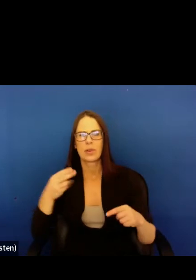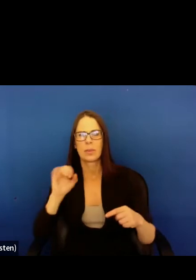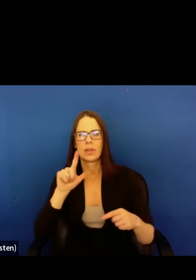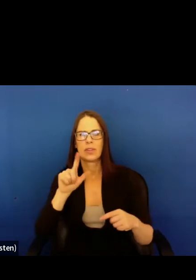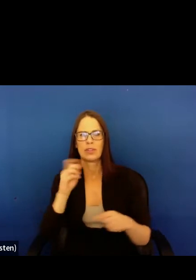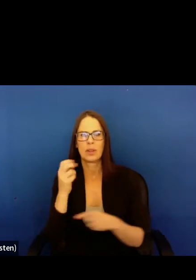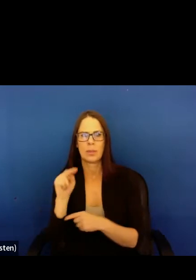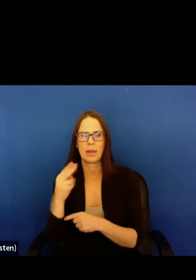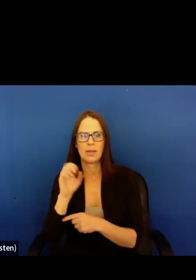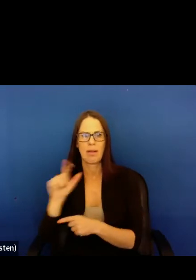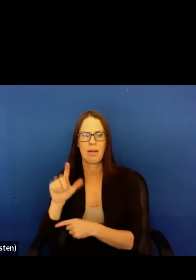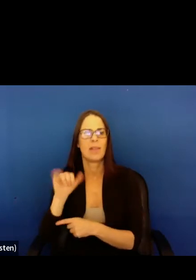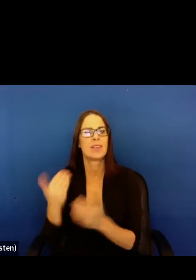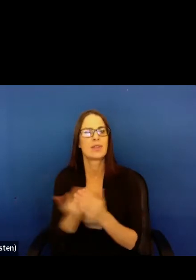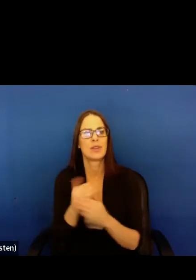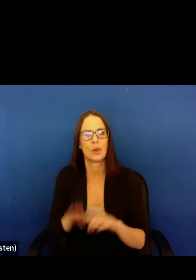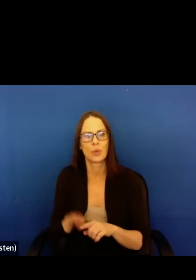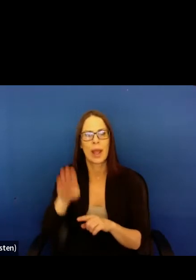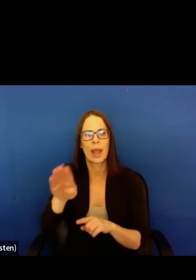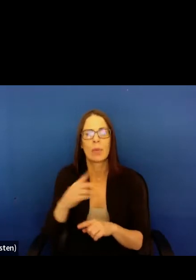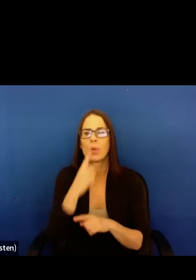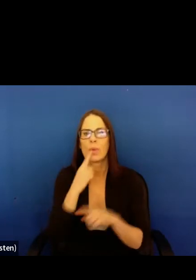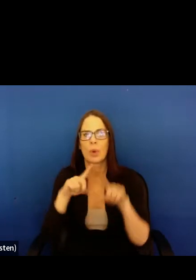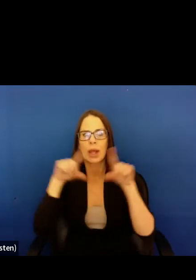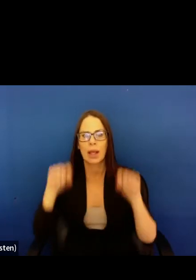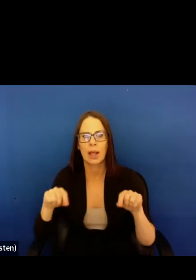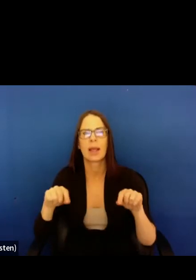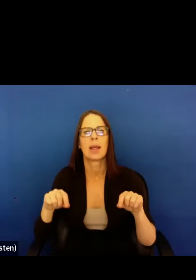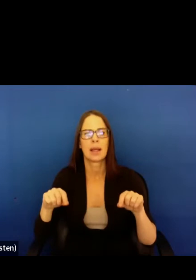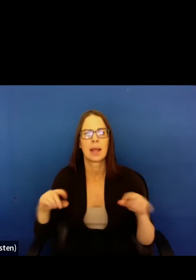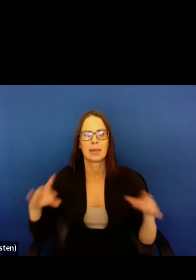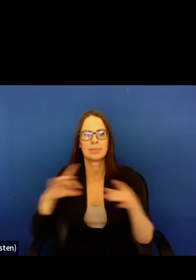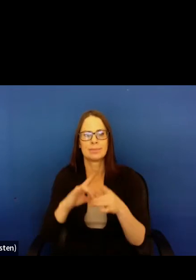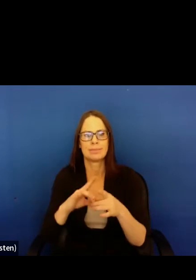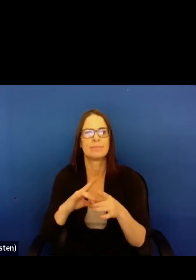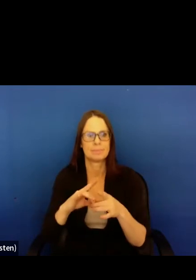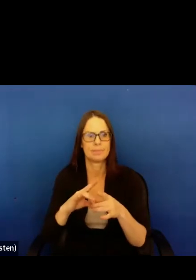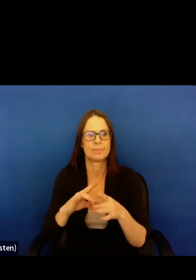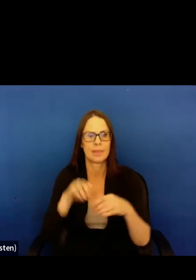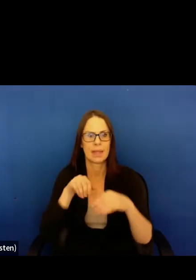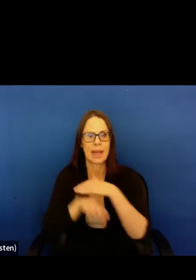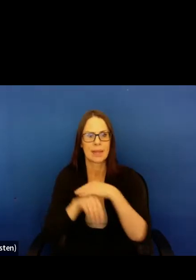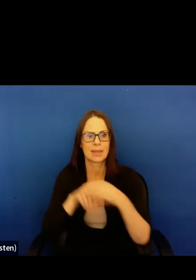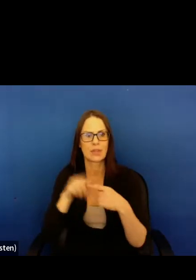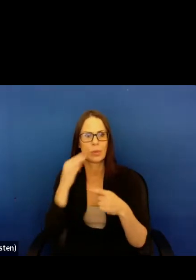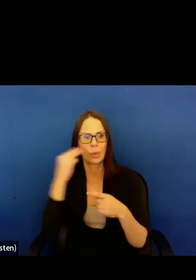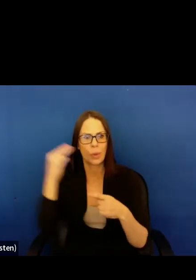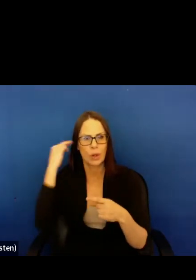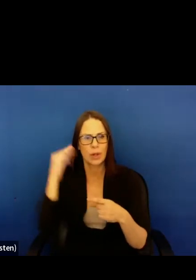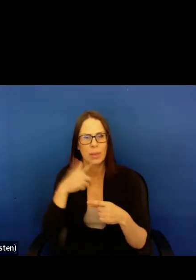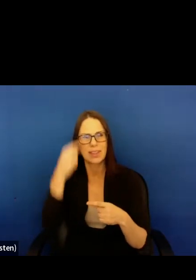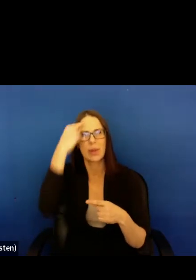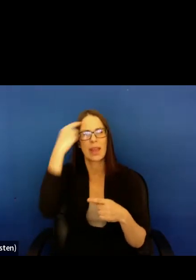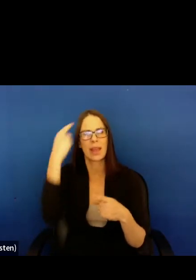a new ramp of brick pavers, providing access to both sides of the memorial, so that, you know, we're thinking about, especially memorials that you're supposed to like really